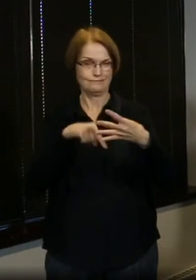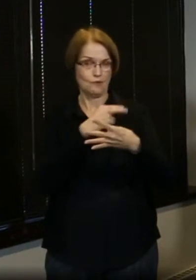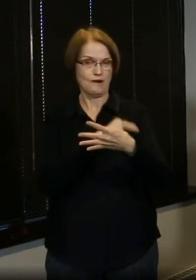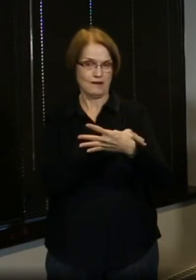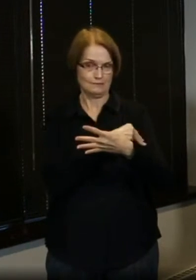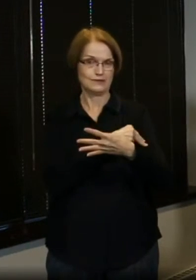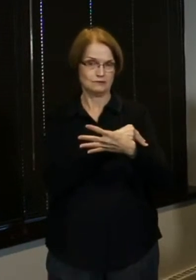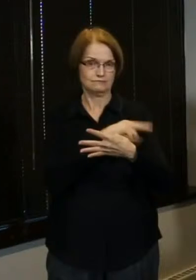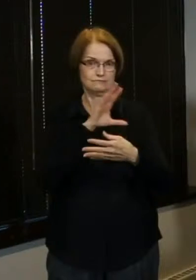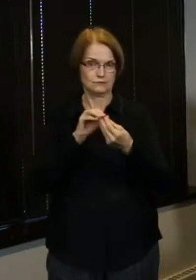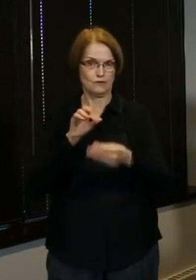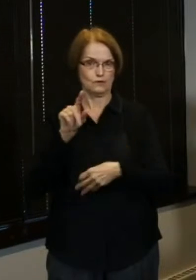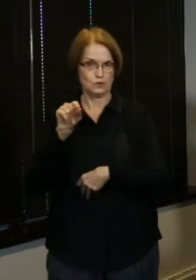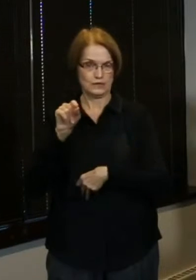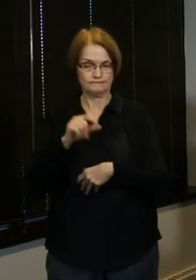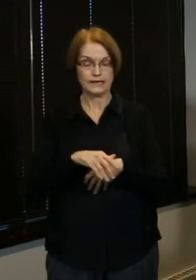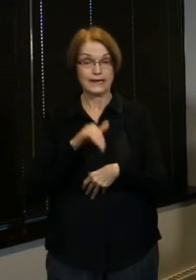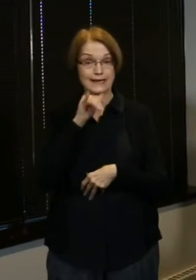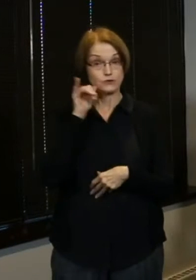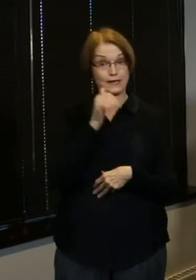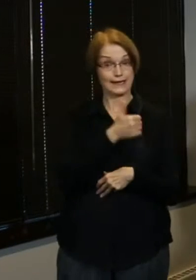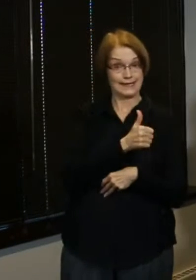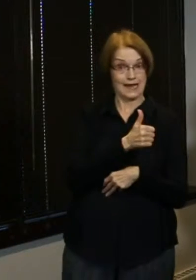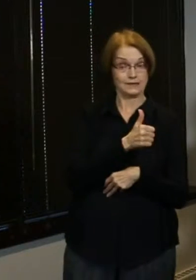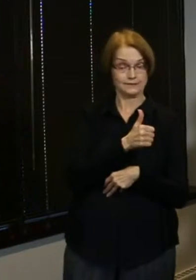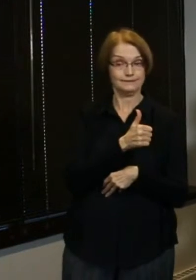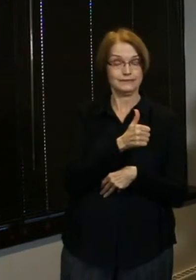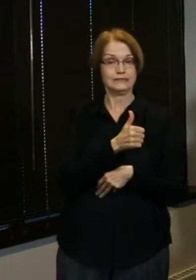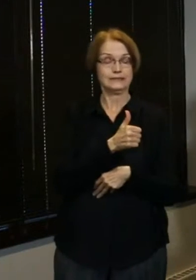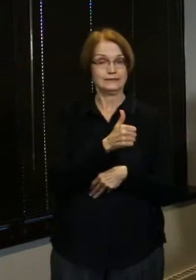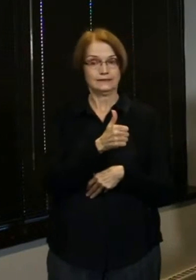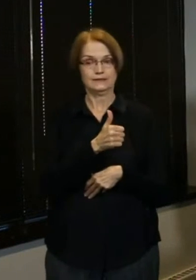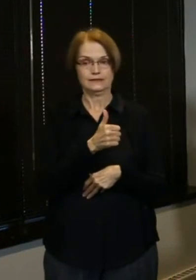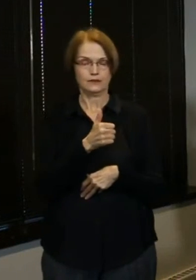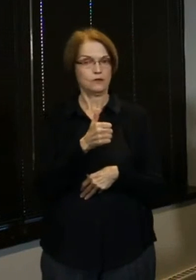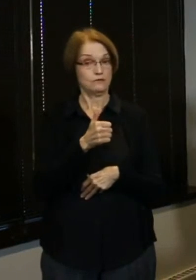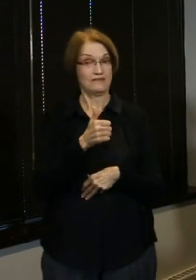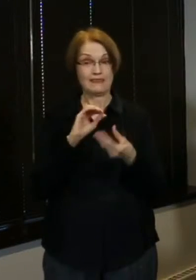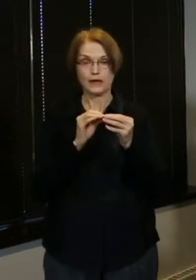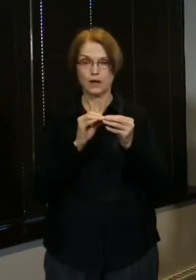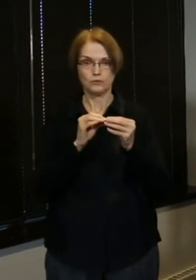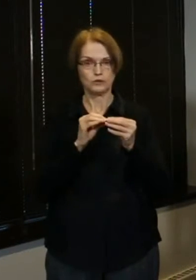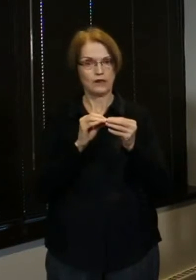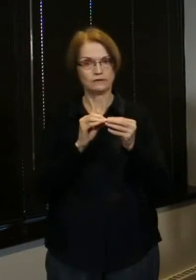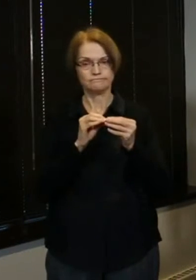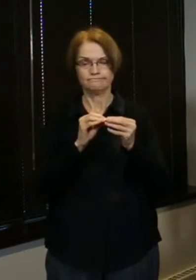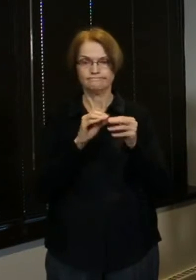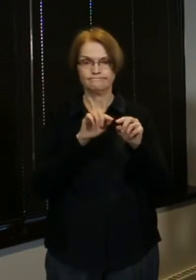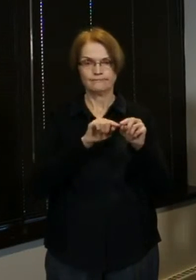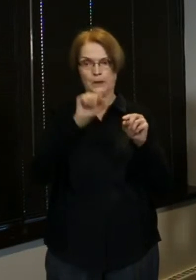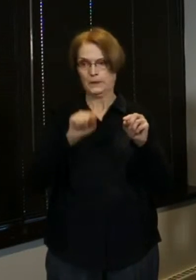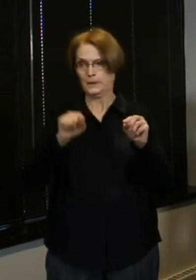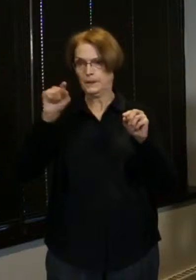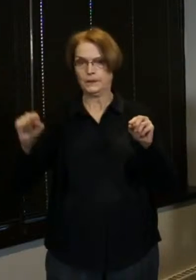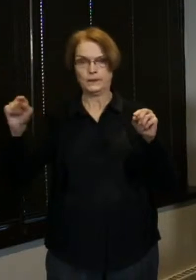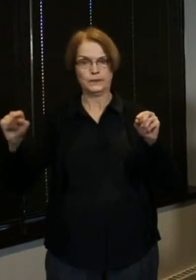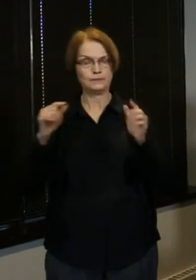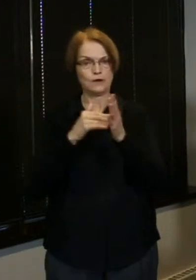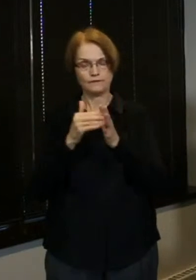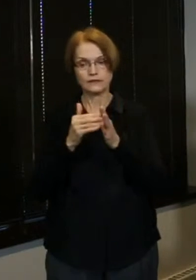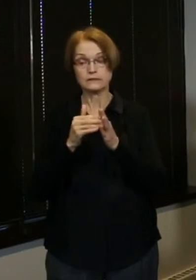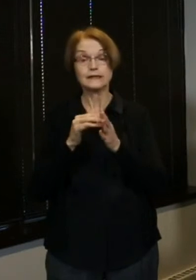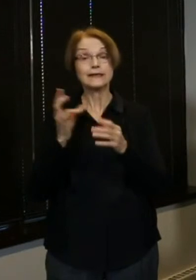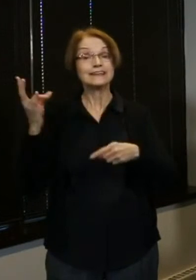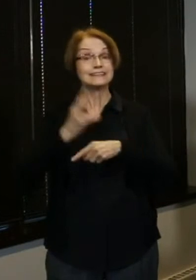hospitals. Yesterday they were 10, so you can see that that data moves around quite a bit. The 7-day average is